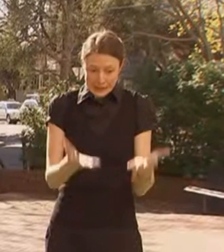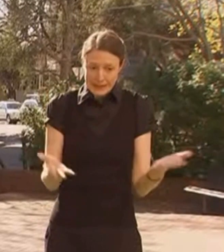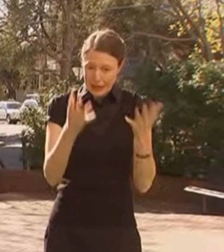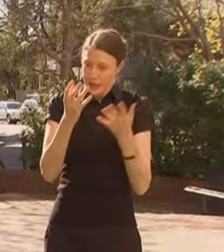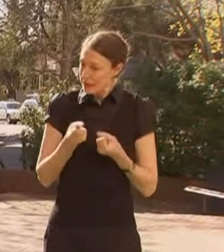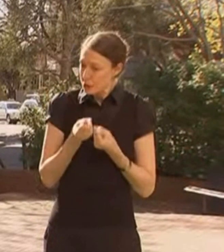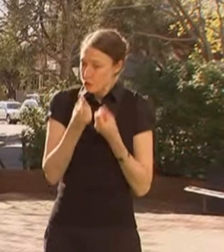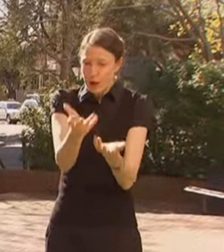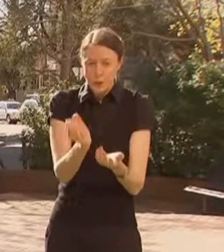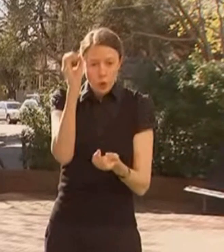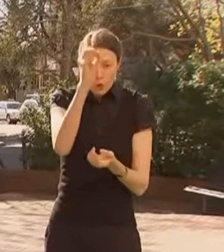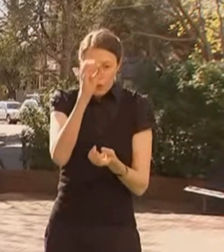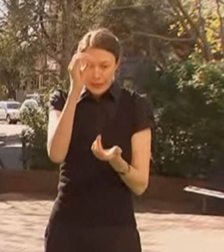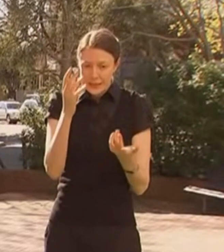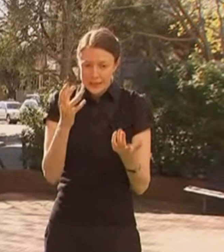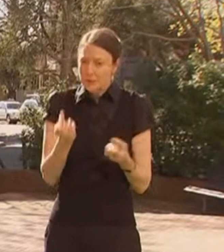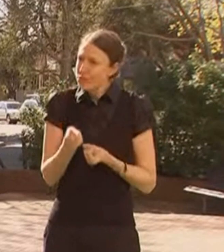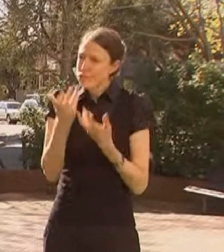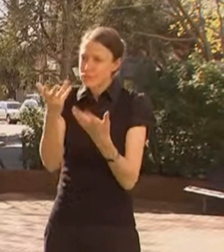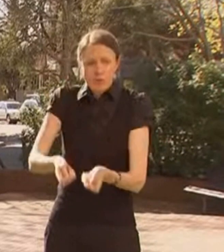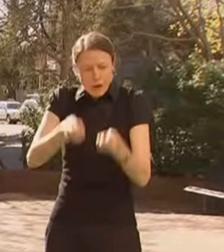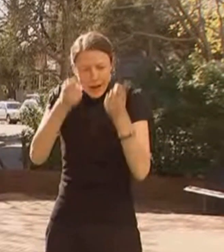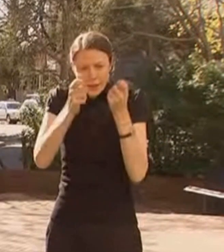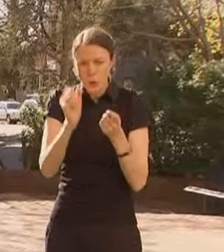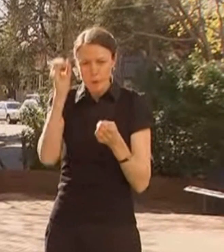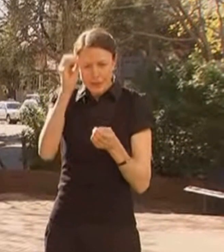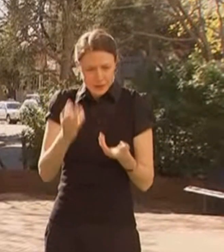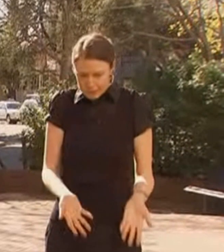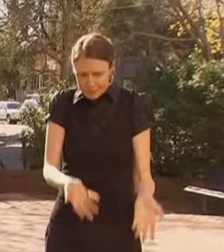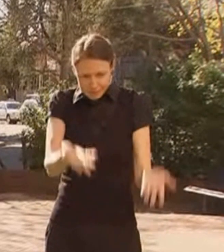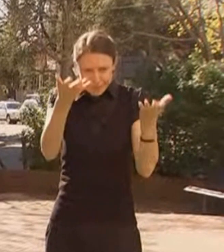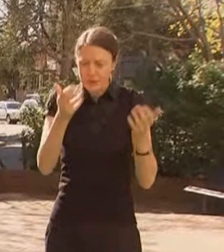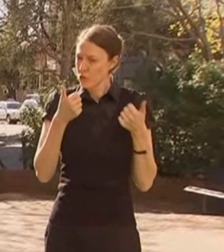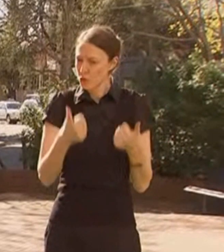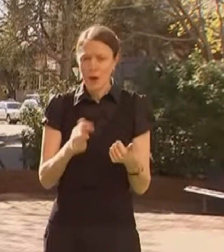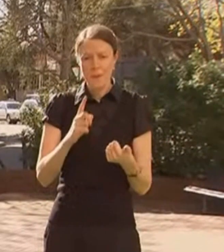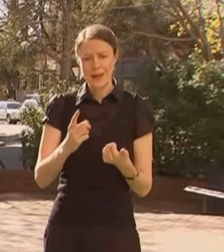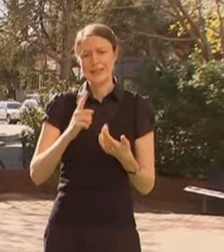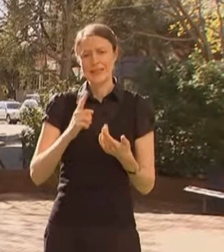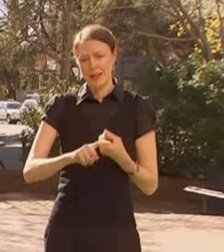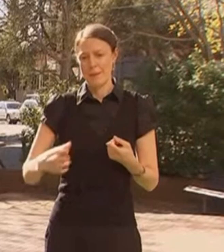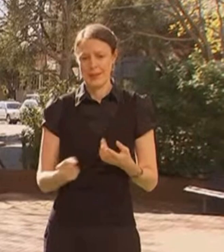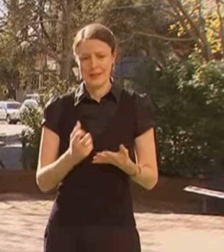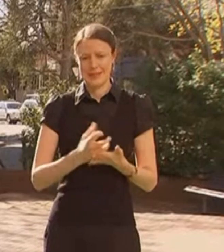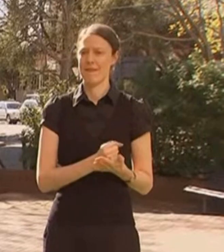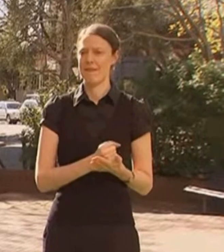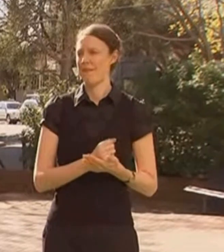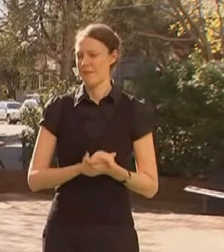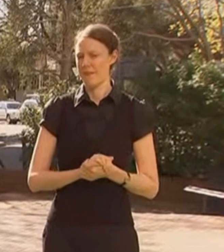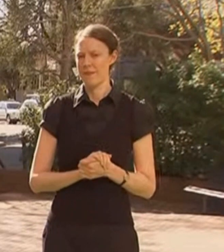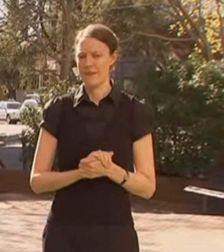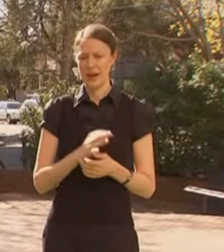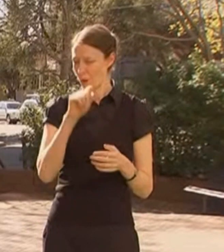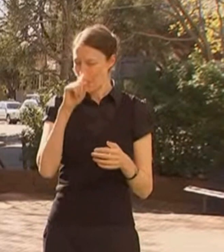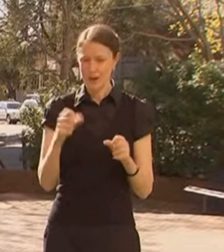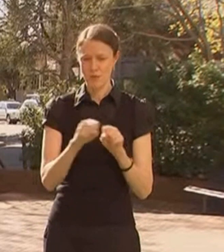I empathise with how strongly people feel. But notwithstanding how people feel about an issue, you cannot disregard